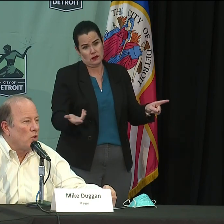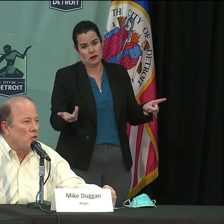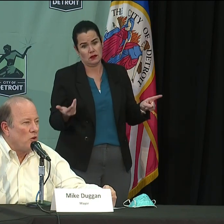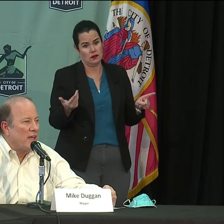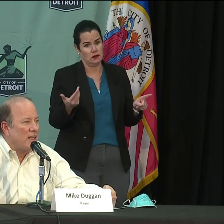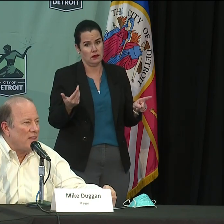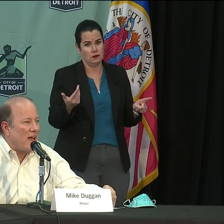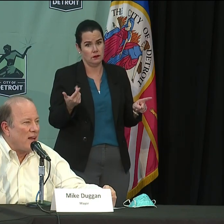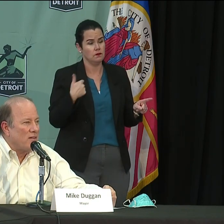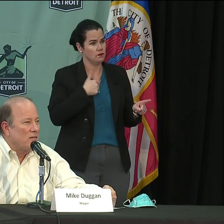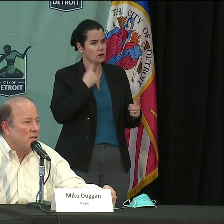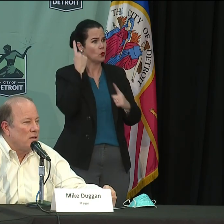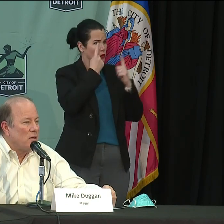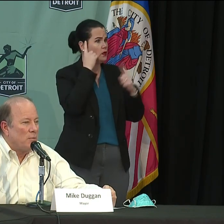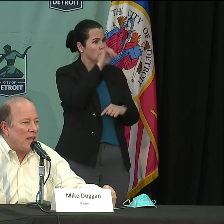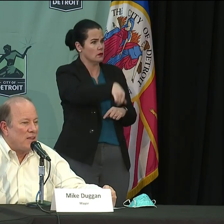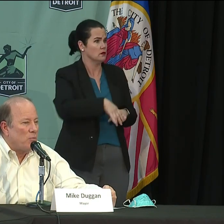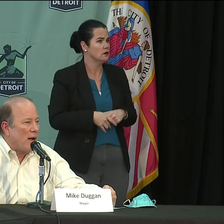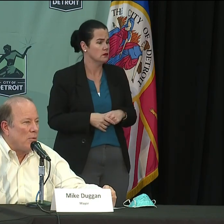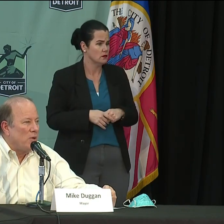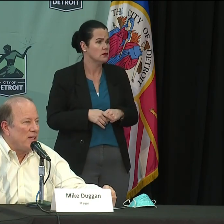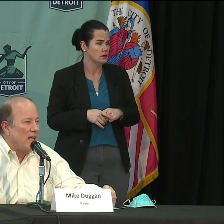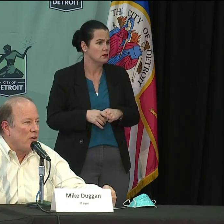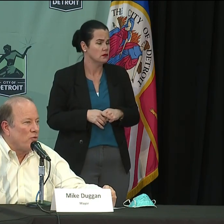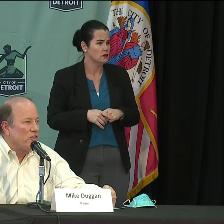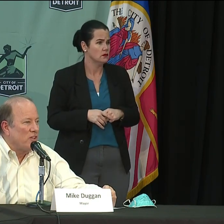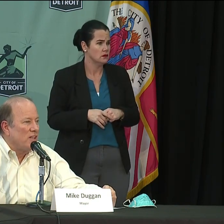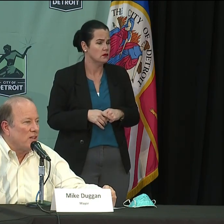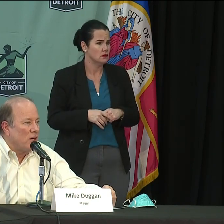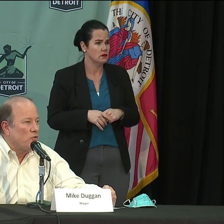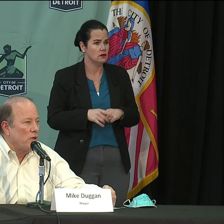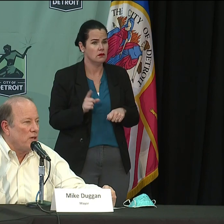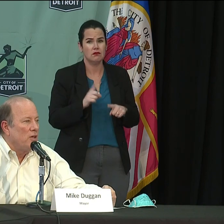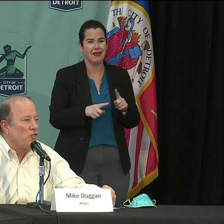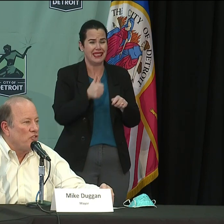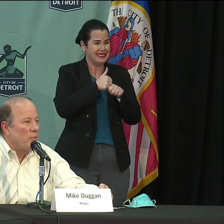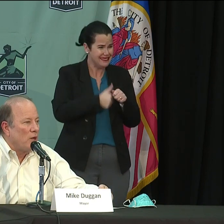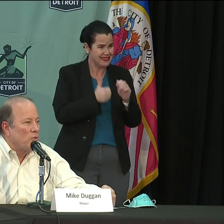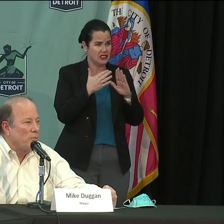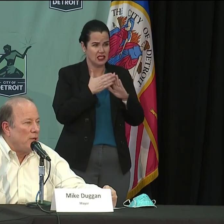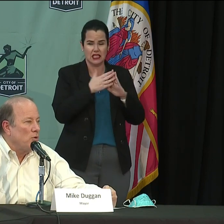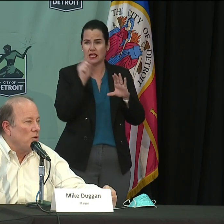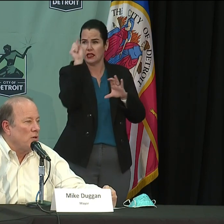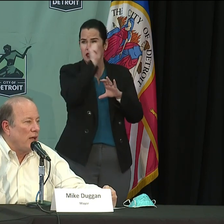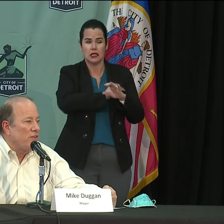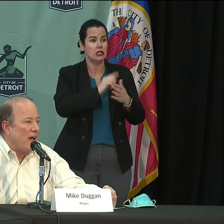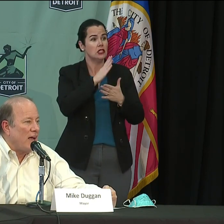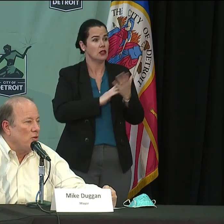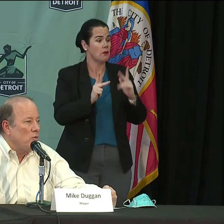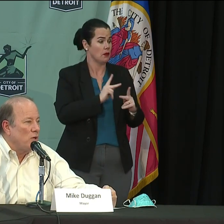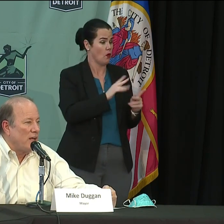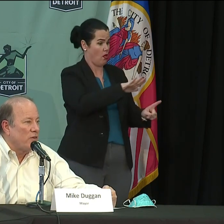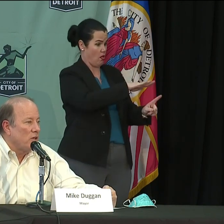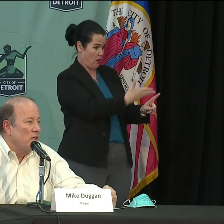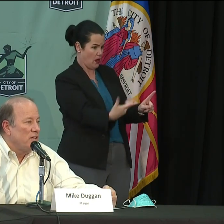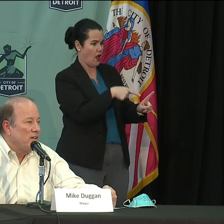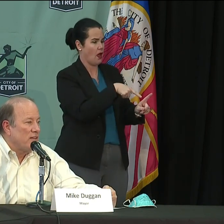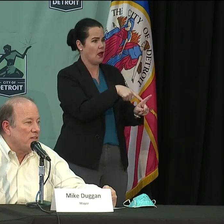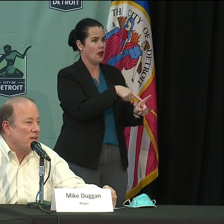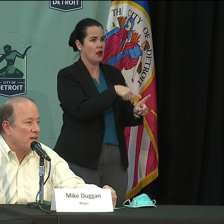And we're looking at that, but I think probably in every city in the country, some number of people have died who were